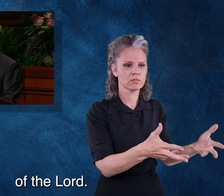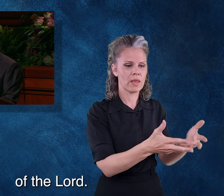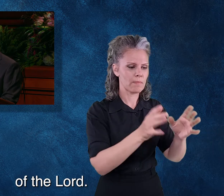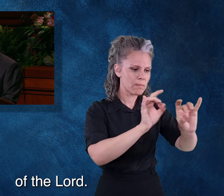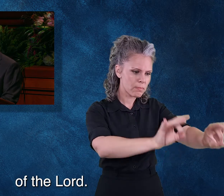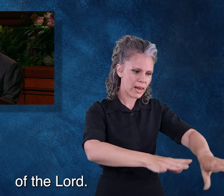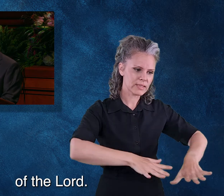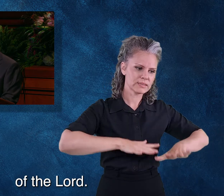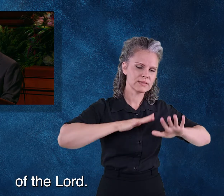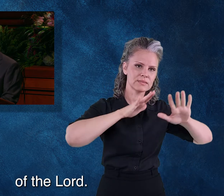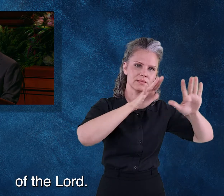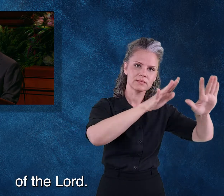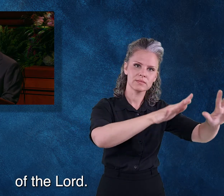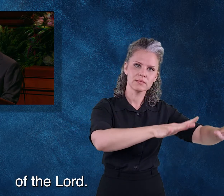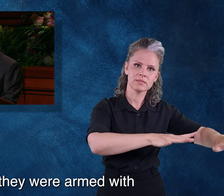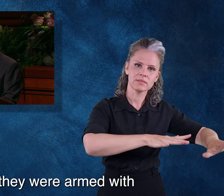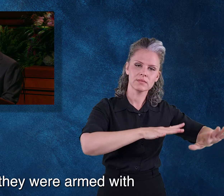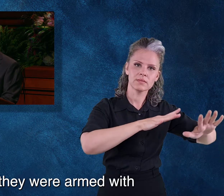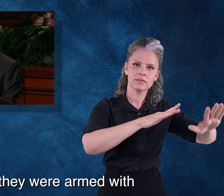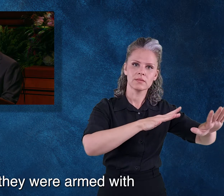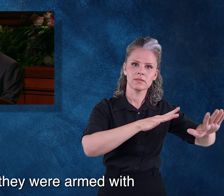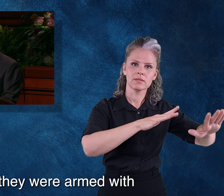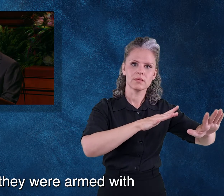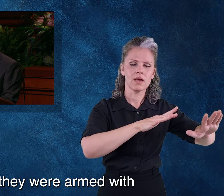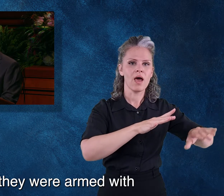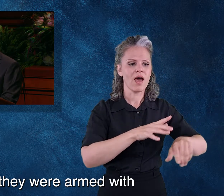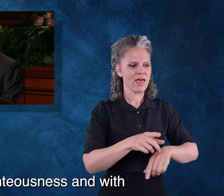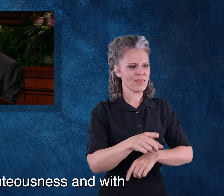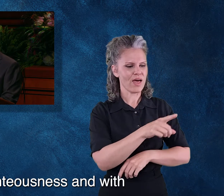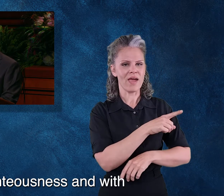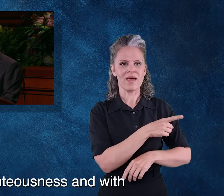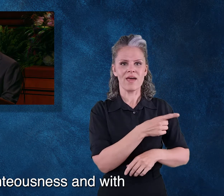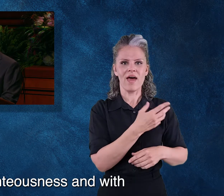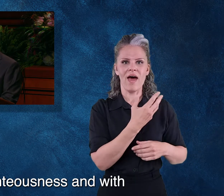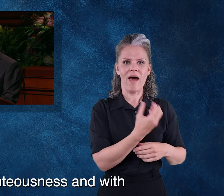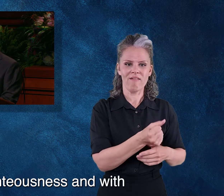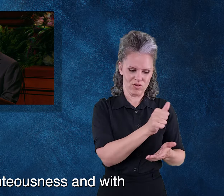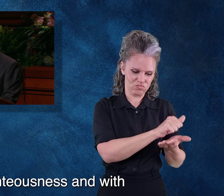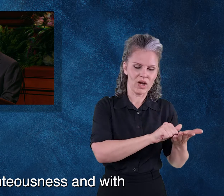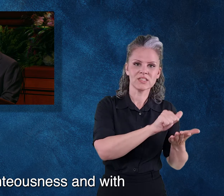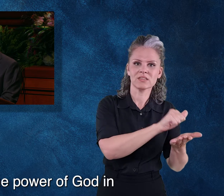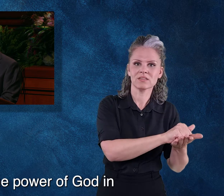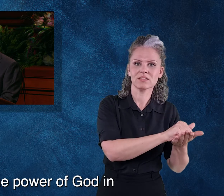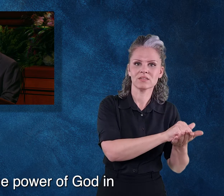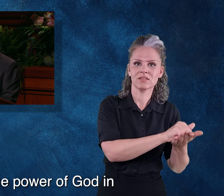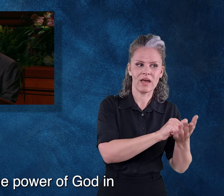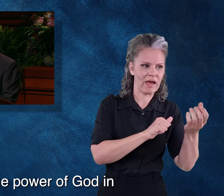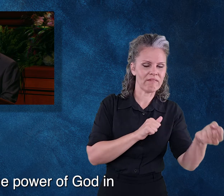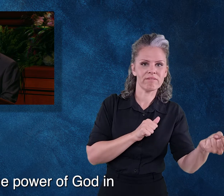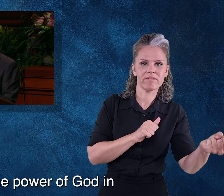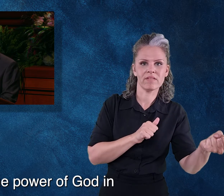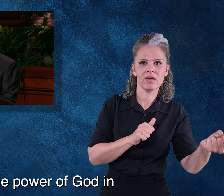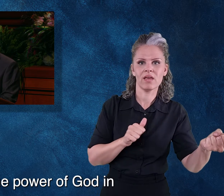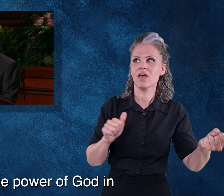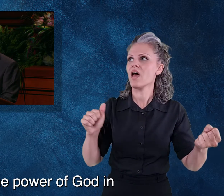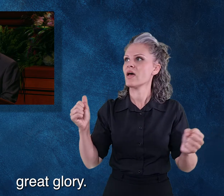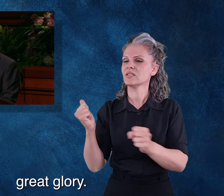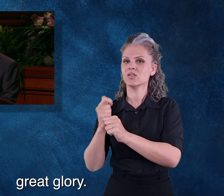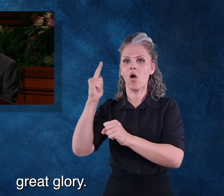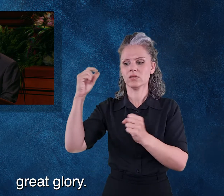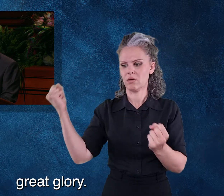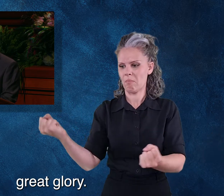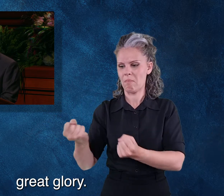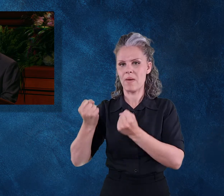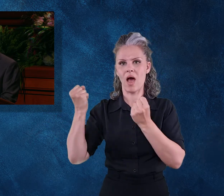people of the Lord. And they were armed with righteousness and with the power of God in